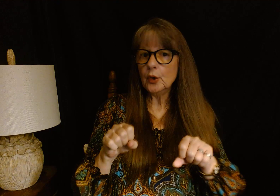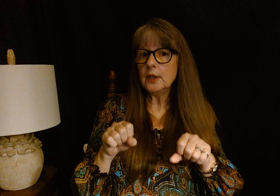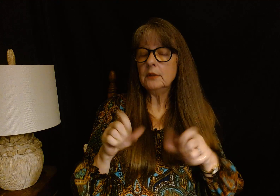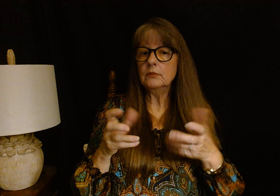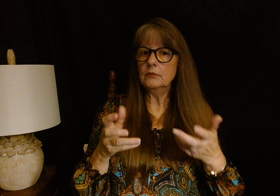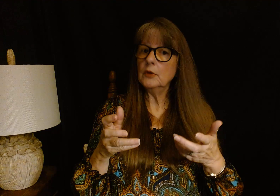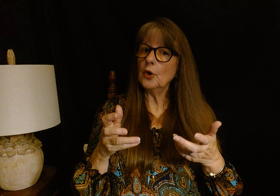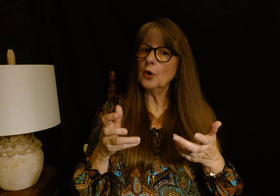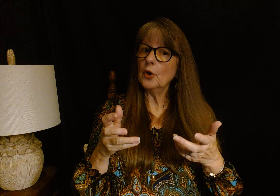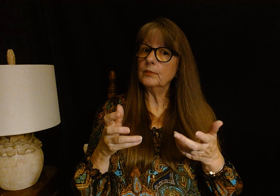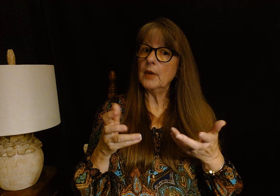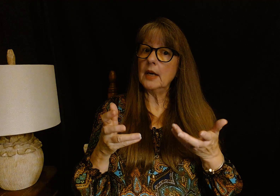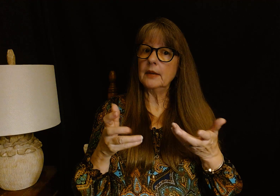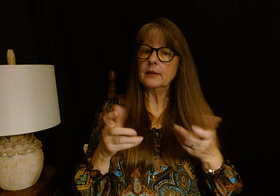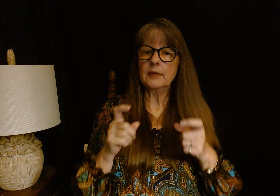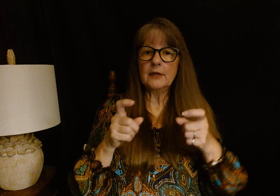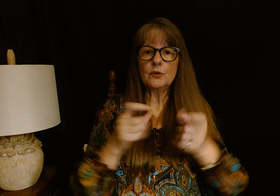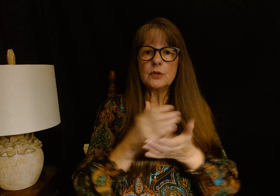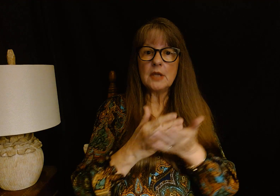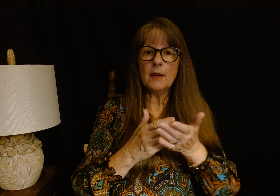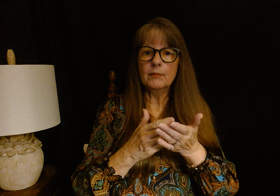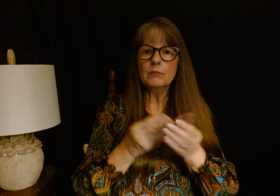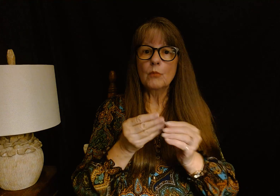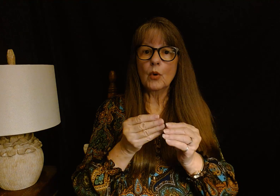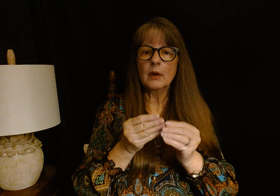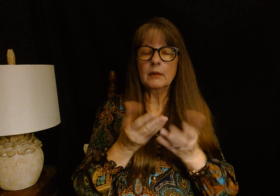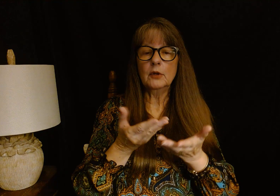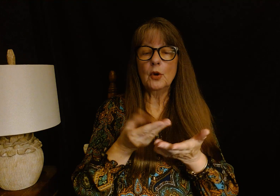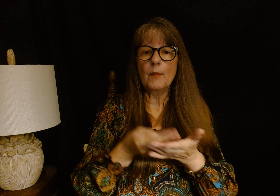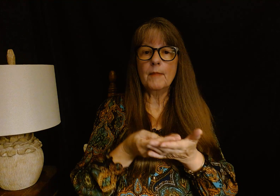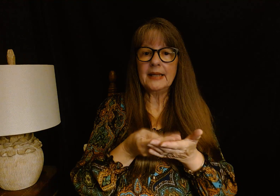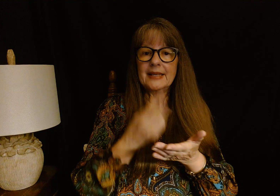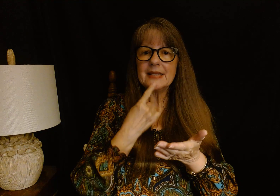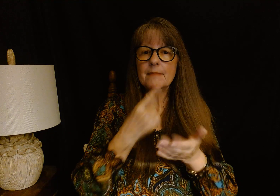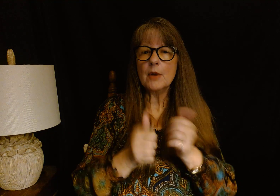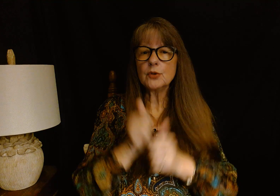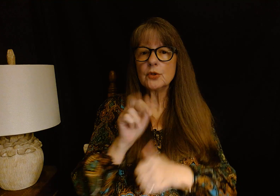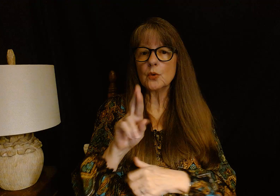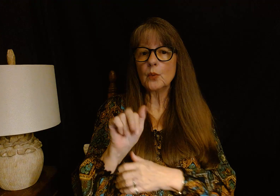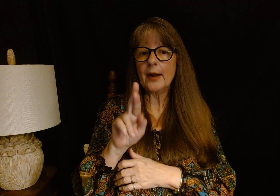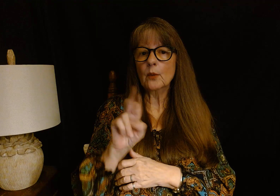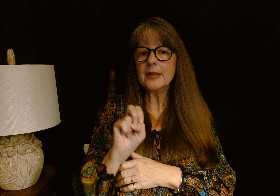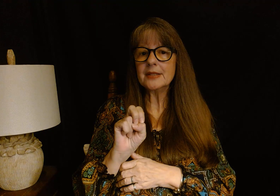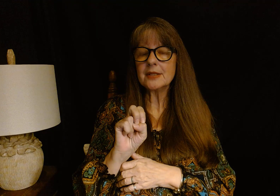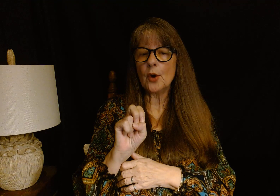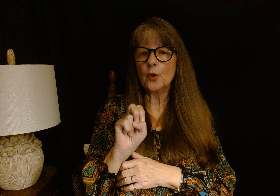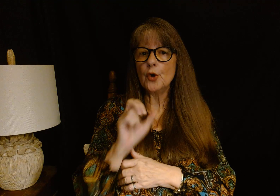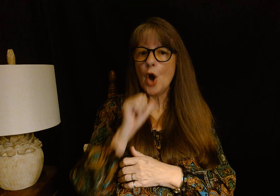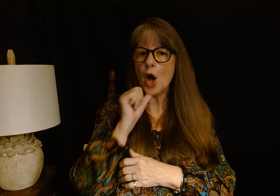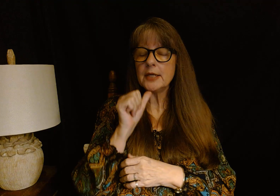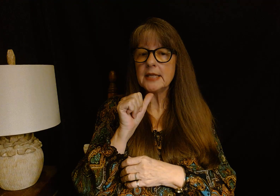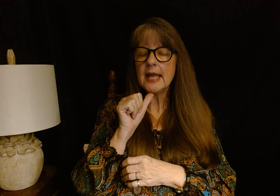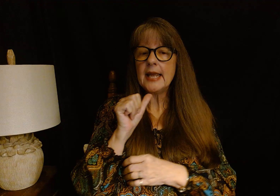could, give you some more, money. They said most of the rare ones are not